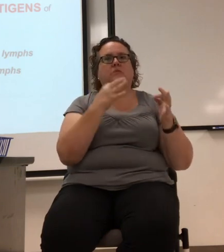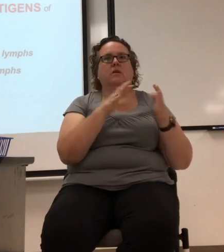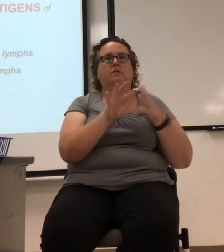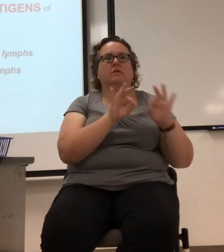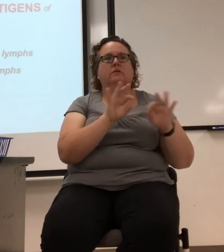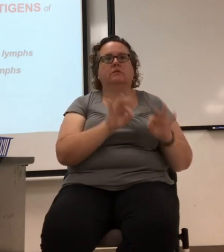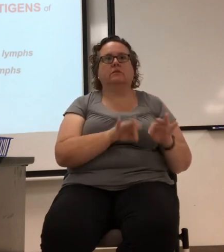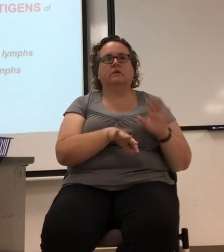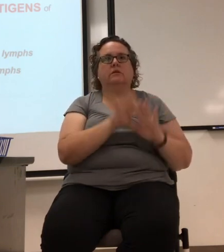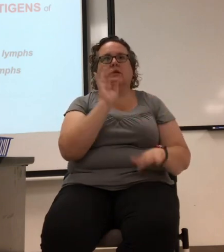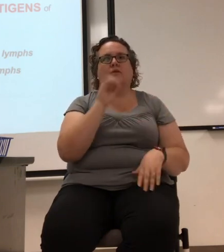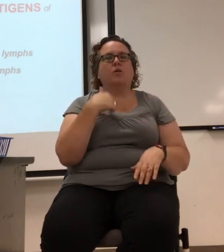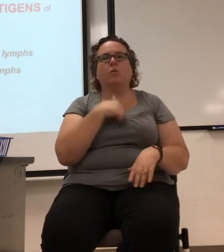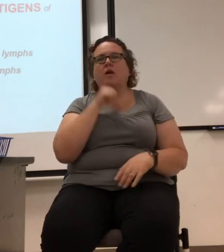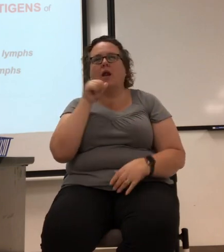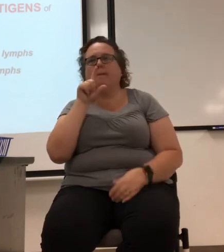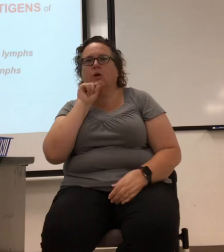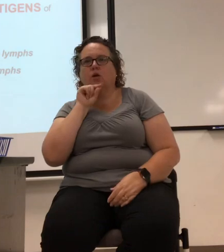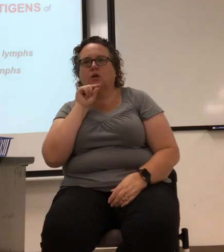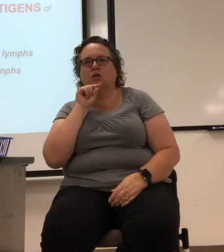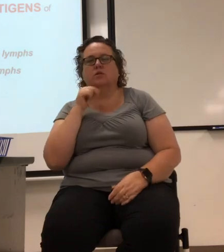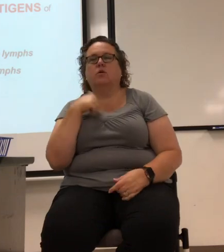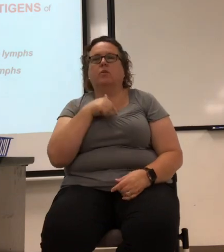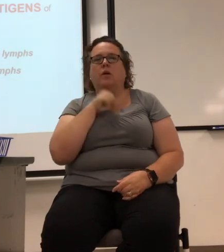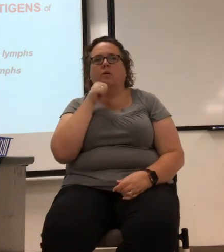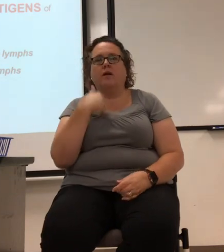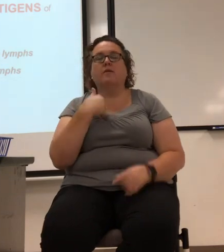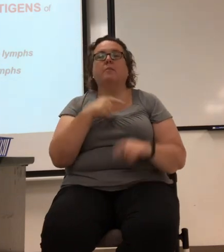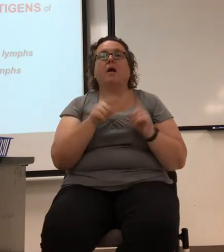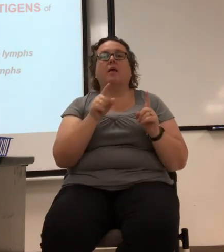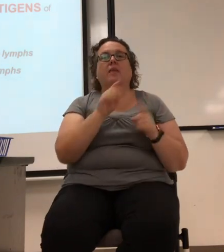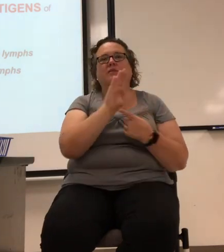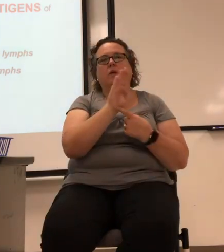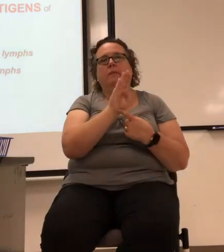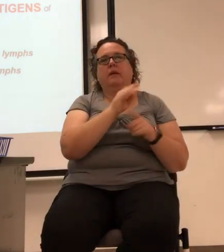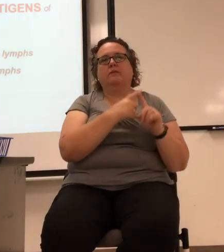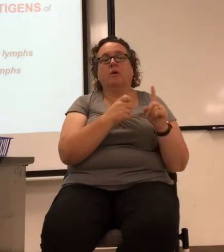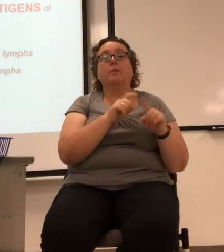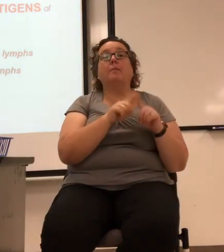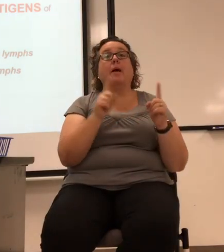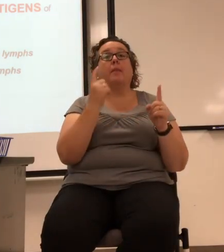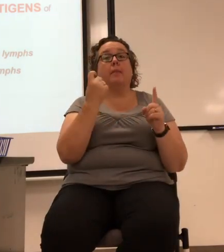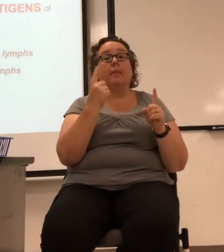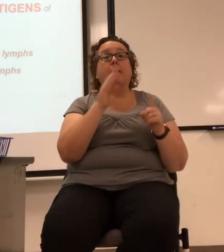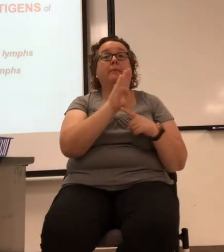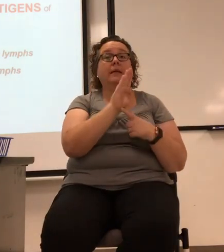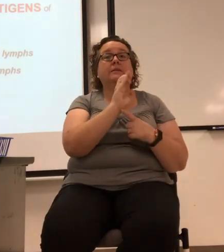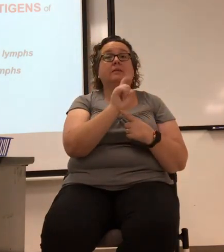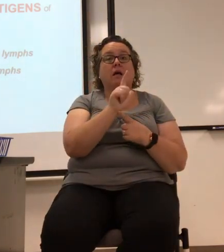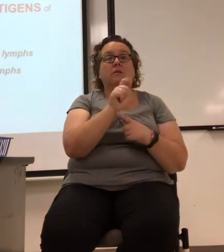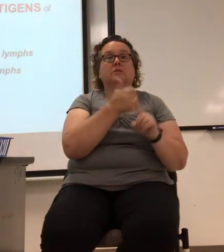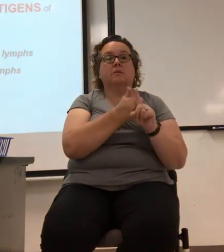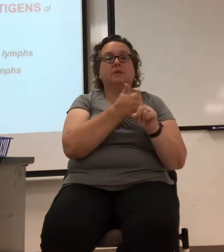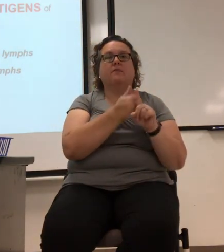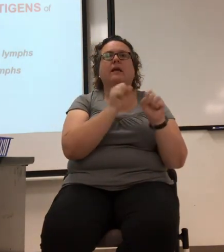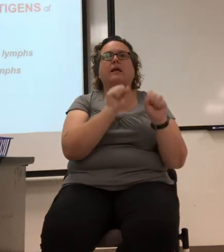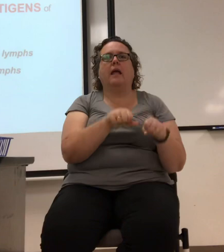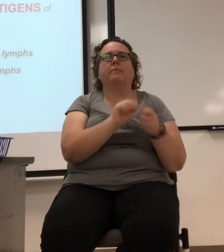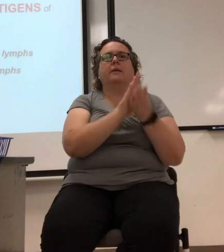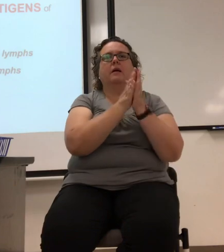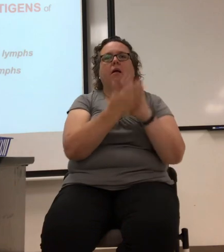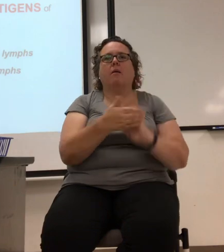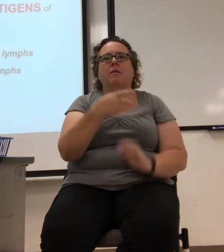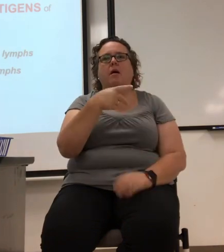we're not birds, but that's where the B comes from. Well, anyways, what we know about the B cells, they can become plasma